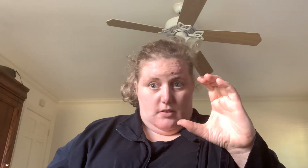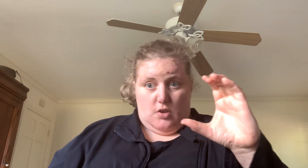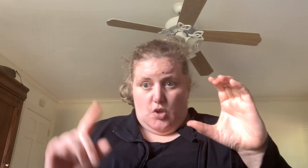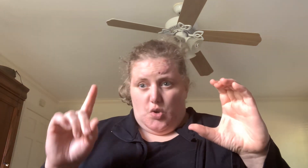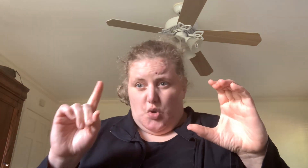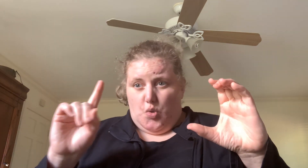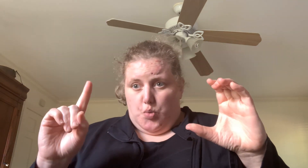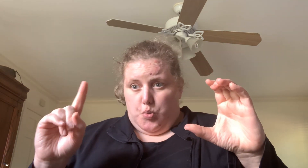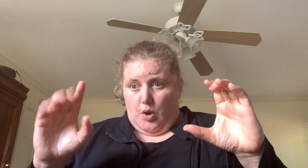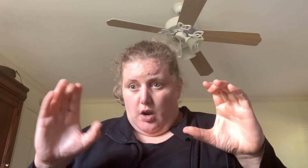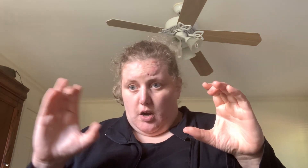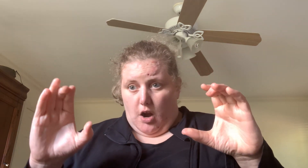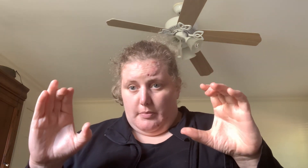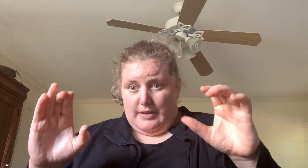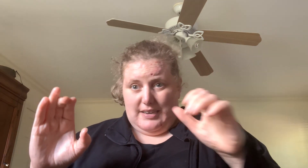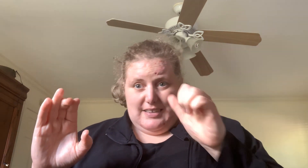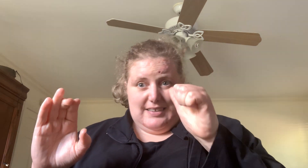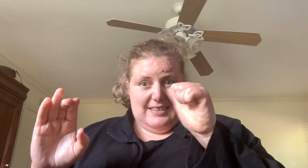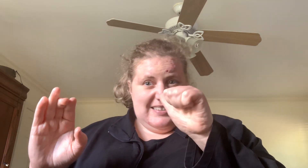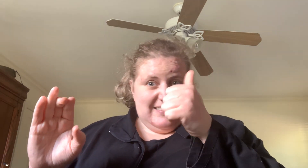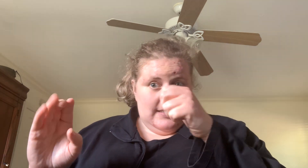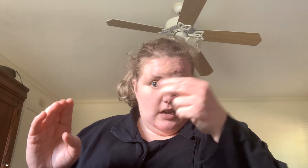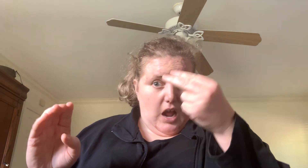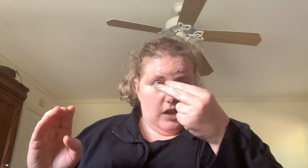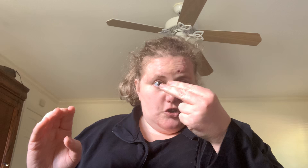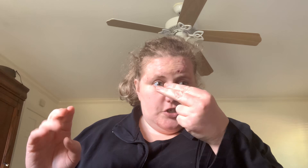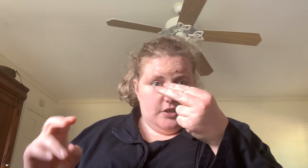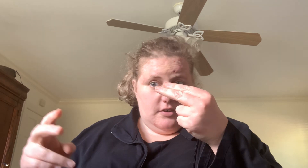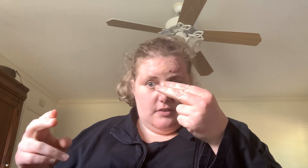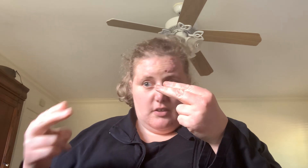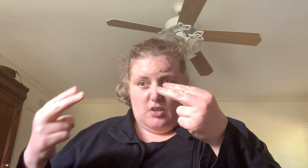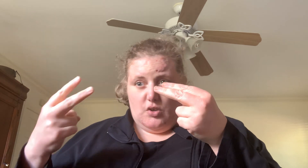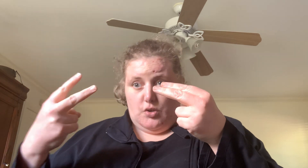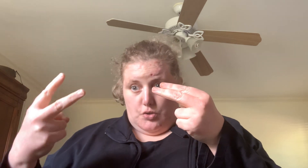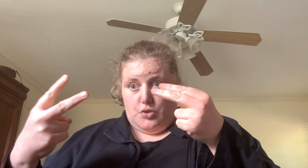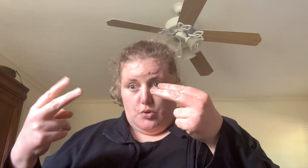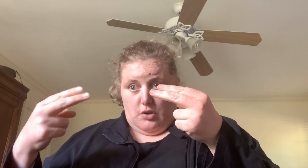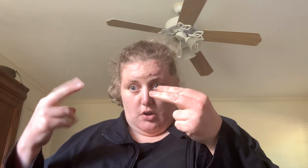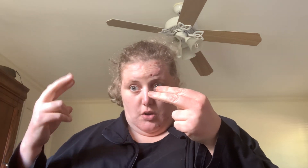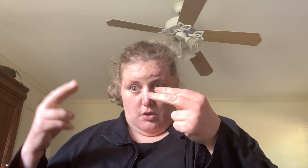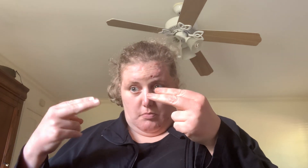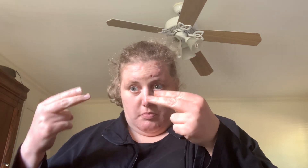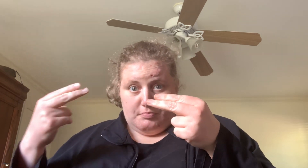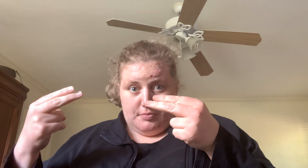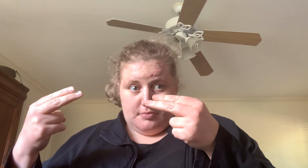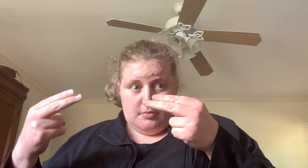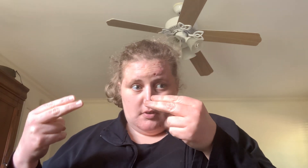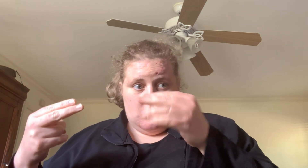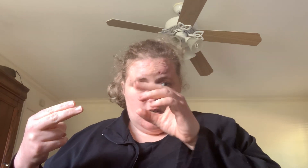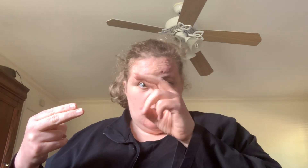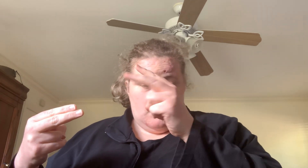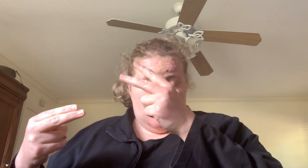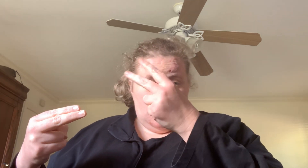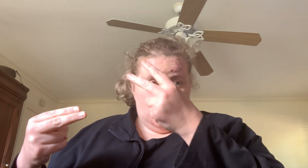10 hydrogens on the left, 2 on the right. We have 2 oxygens on the left and 3 on the right.